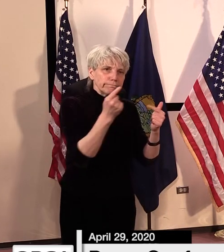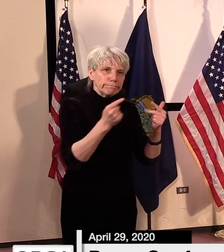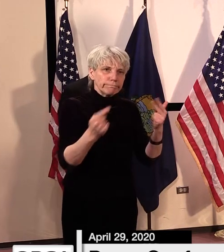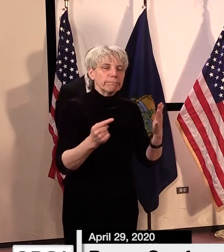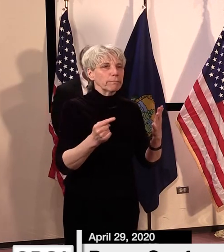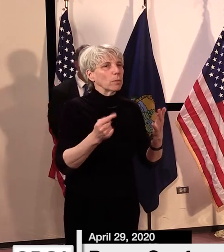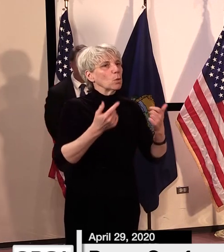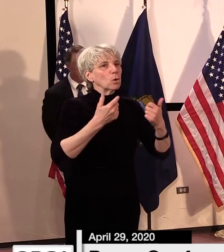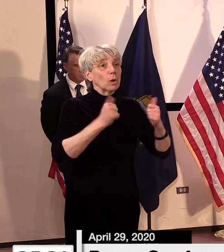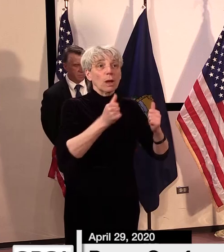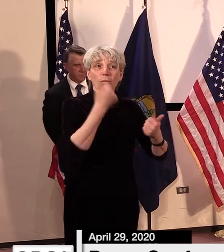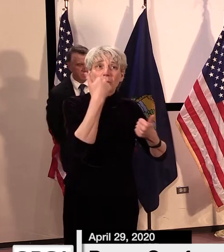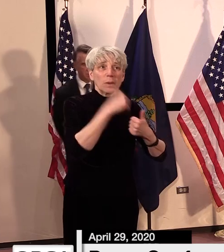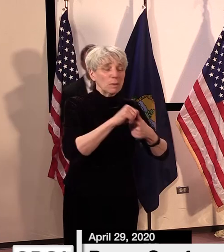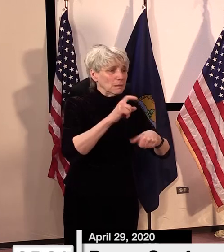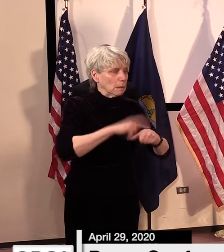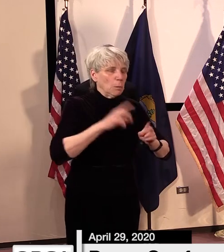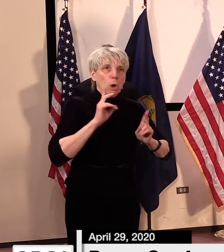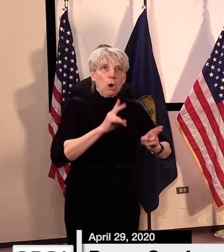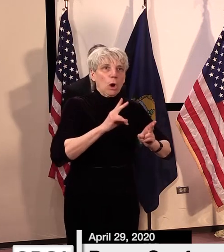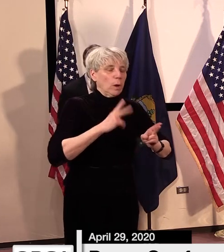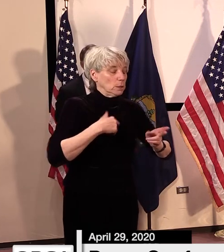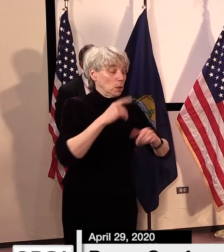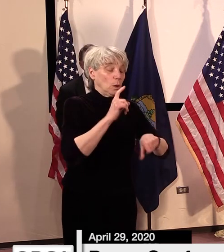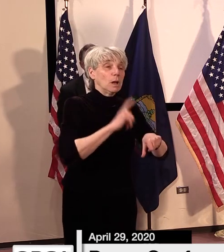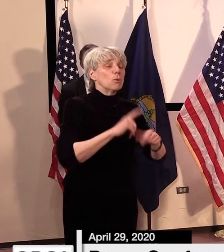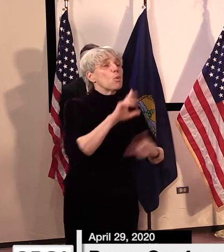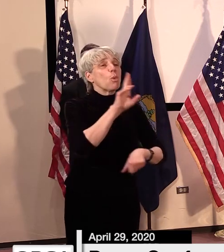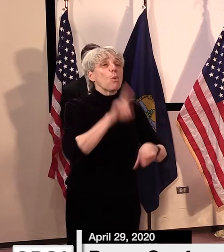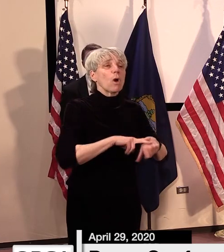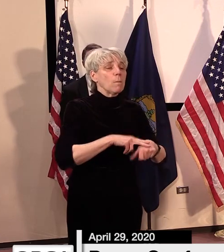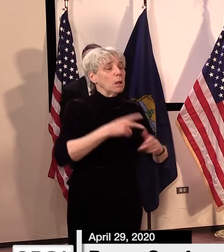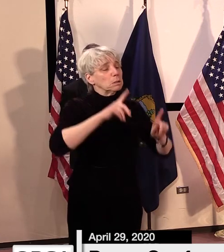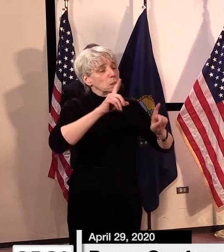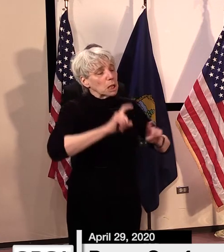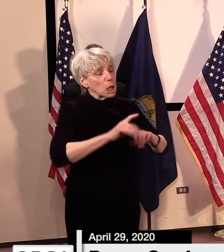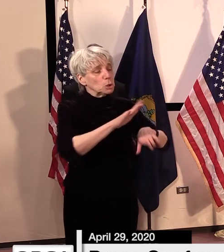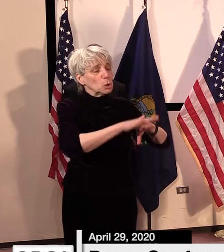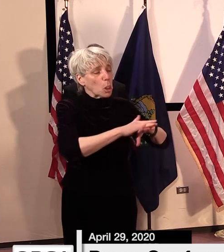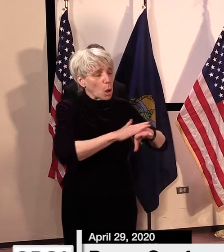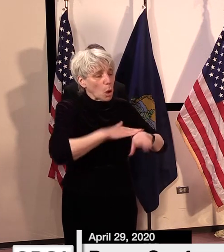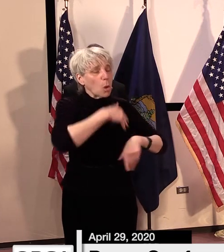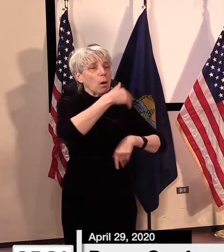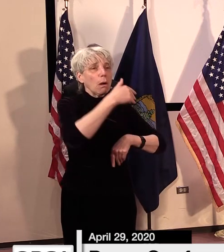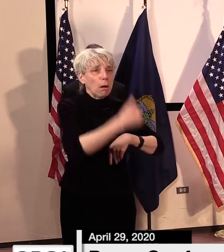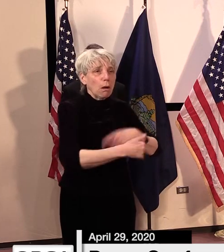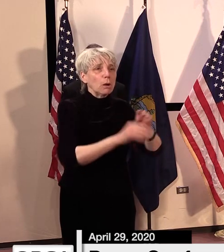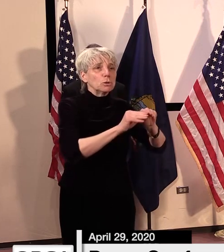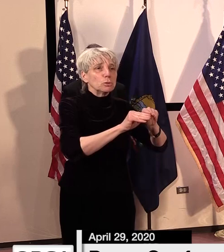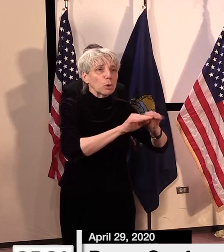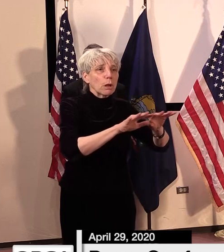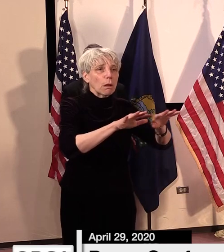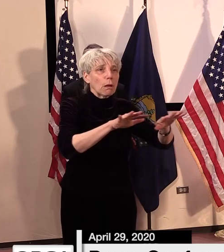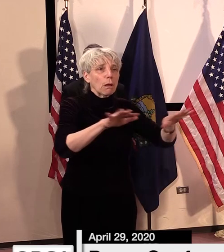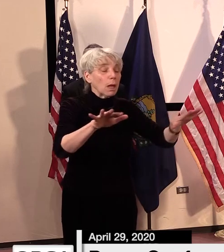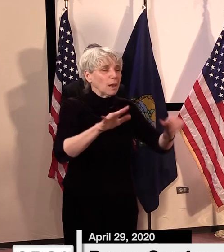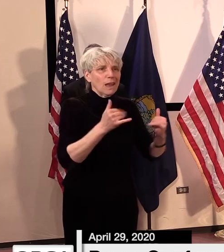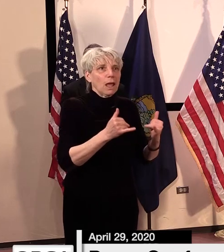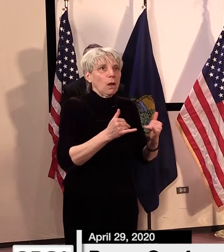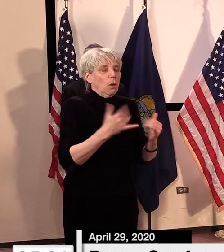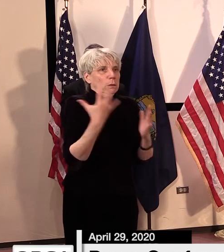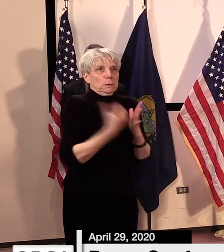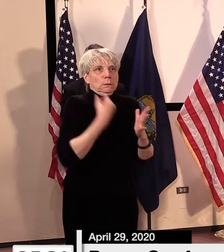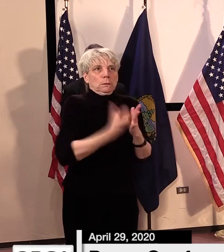very compressed time frame, and we're hoping to see some results of trials. These kinds of trials and these kinds